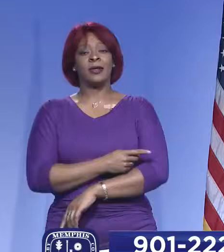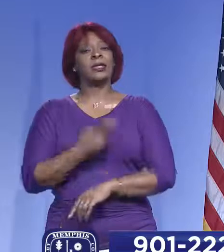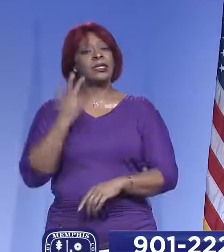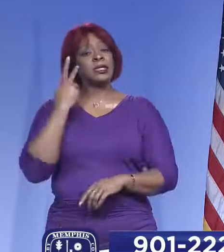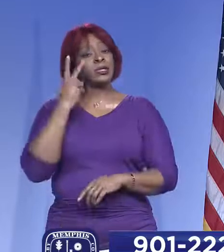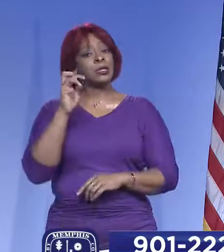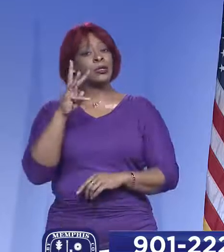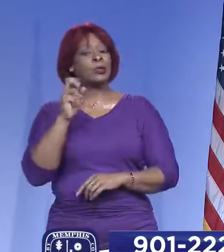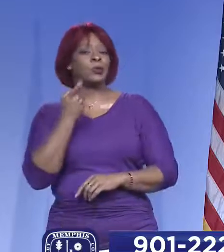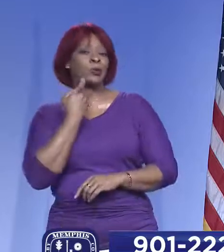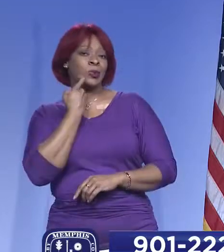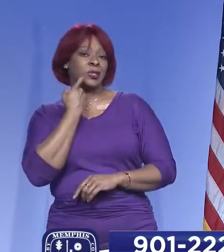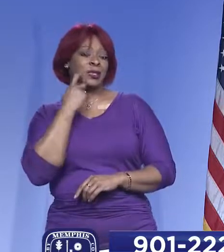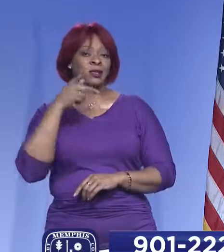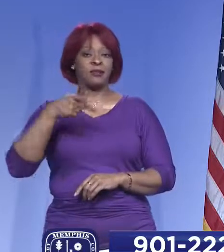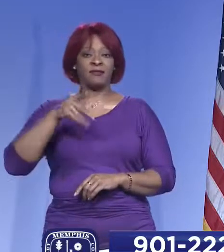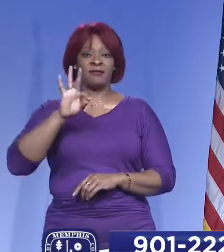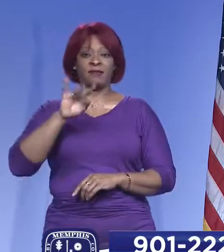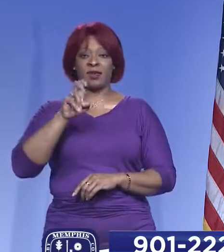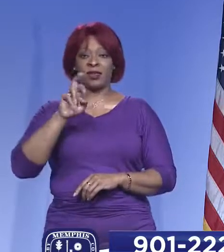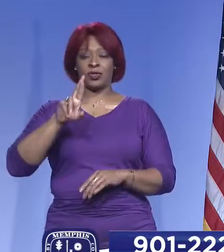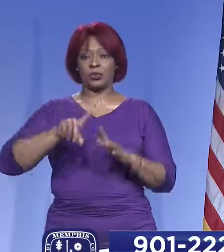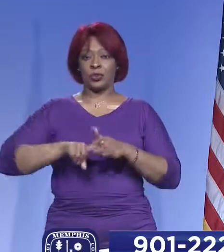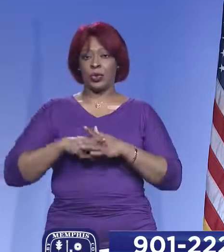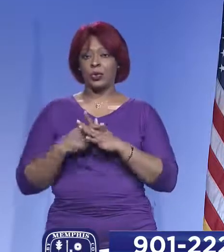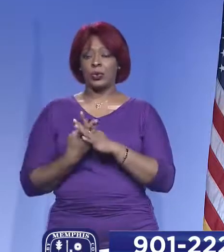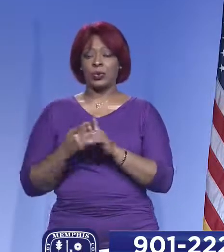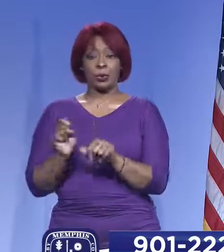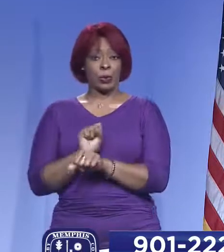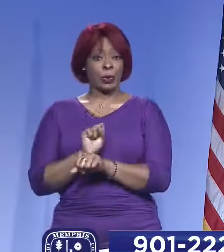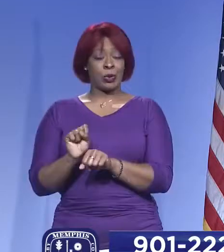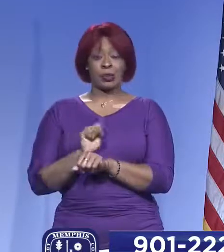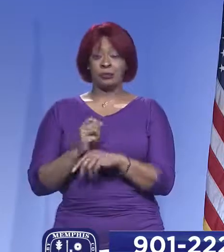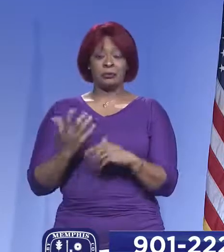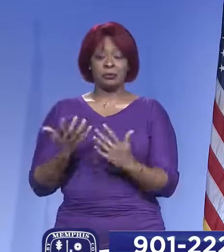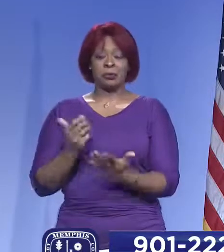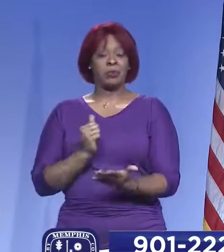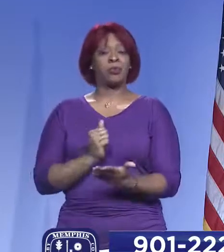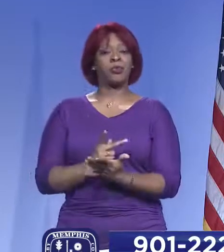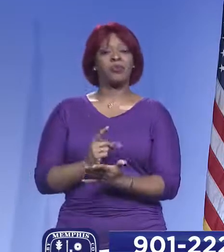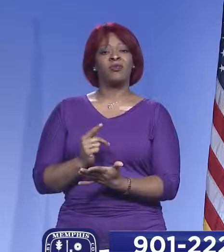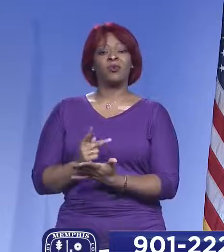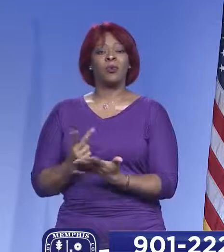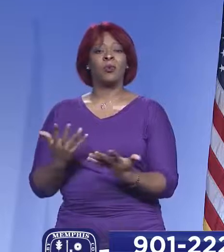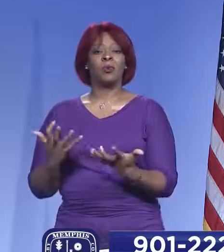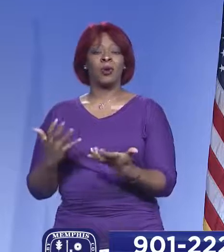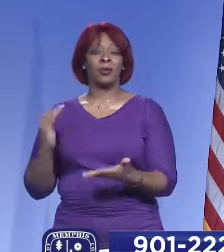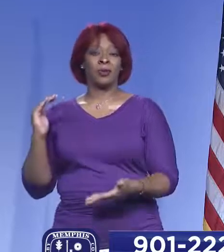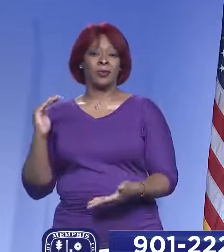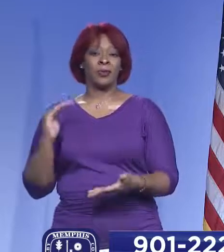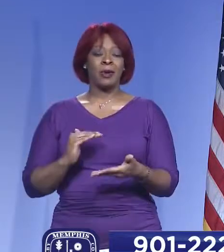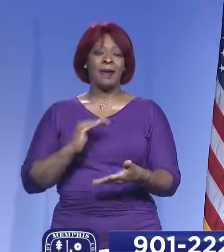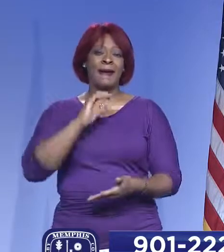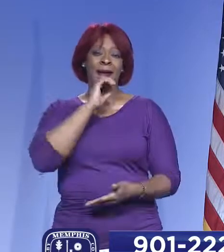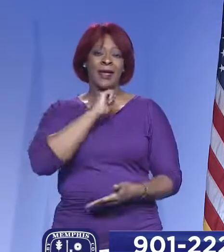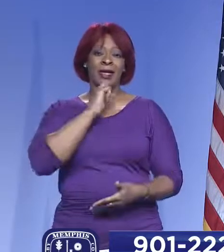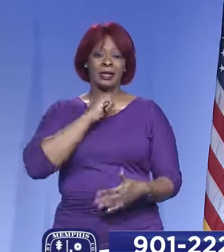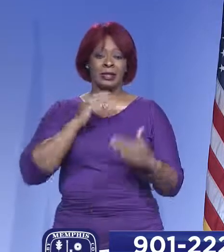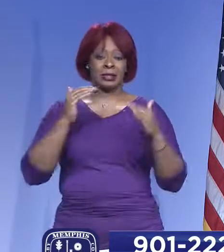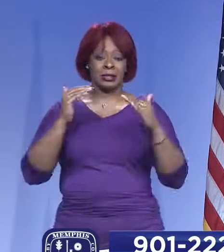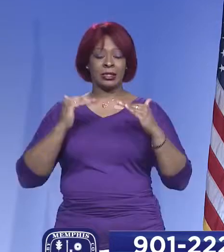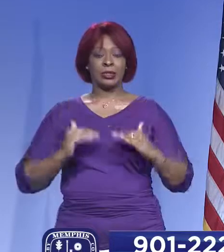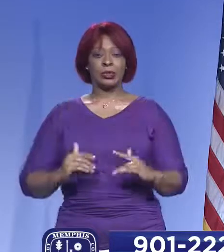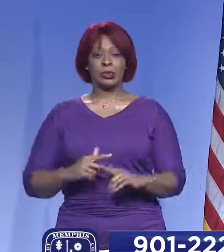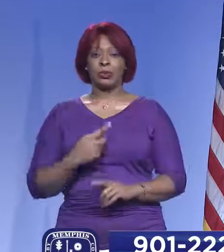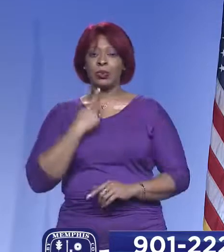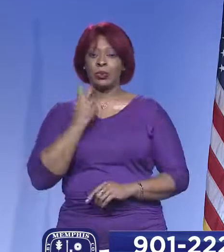that recently Pfizer has begun the work of getting approval for reducing the age of vaccine down to 12 years